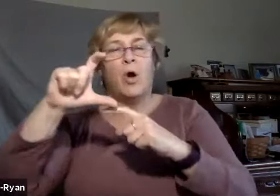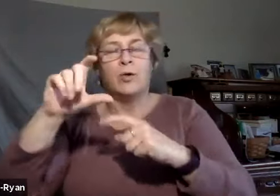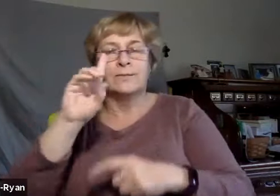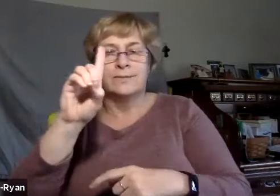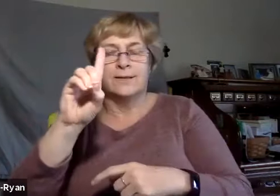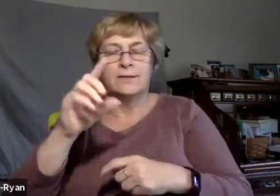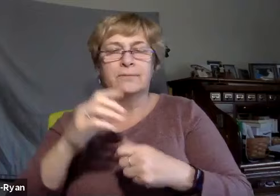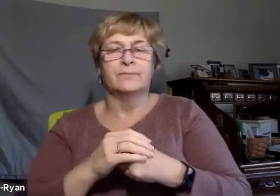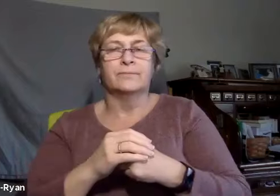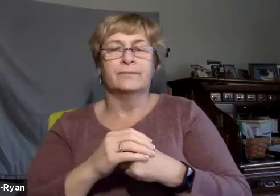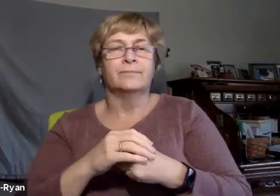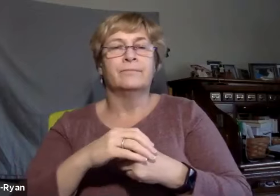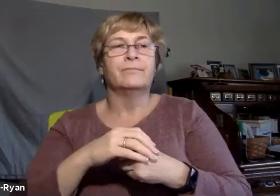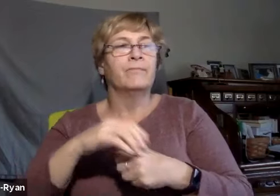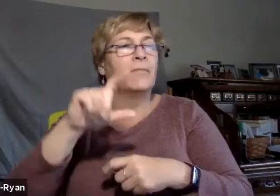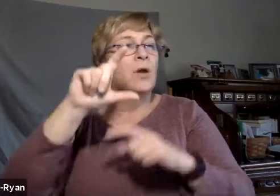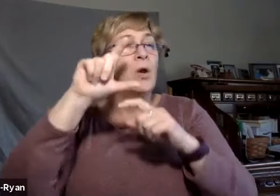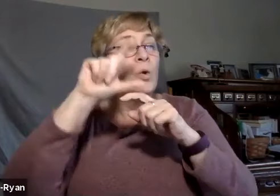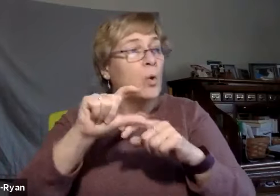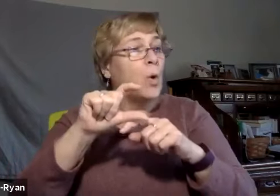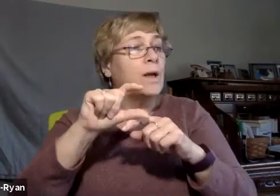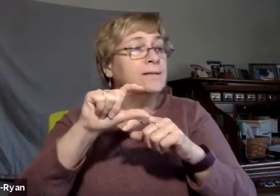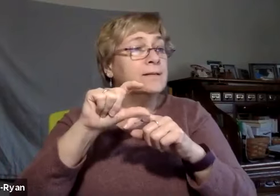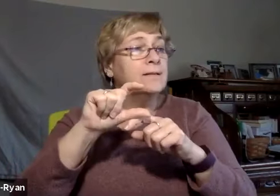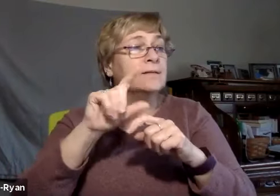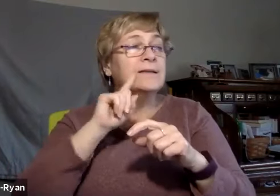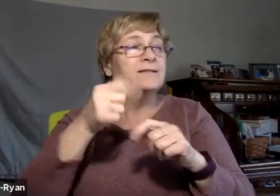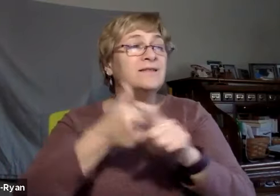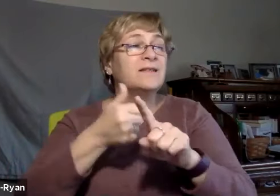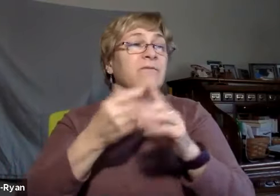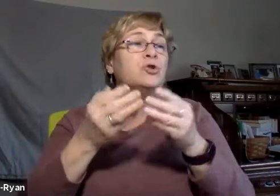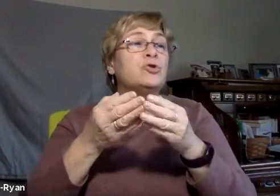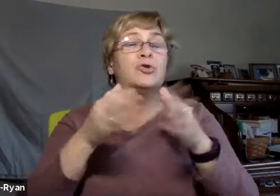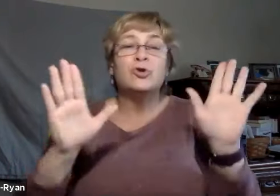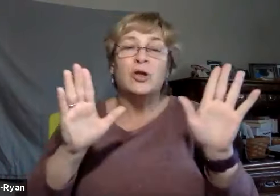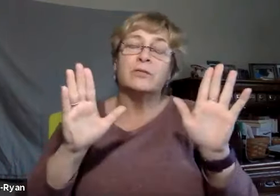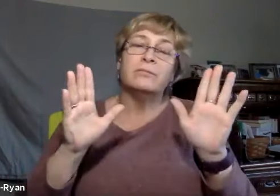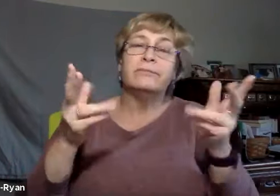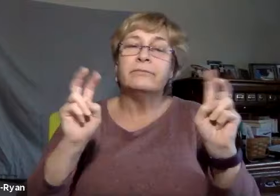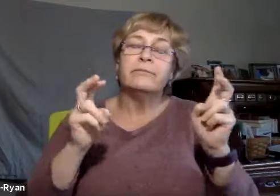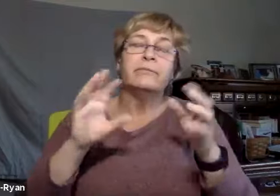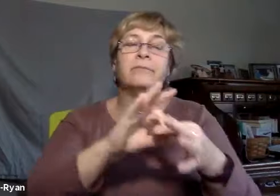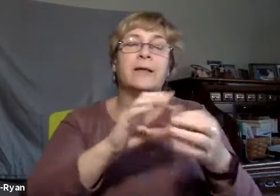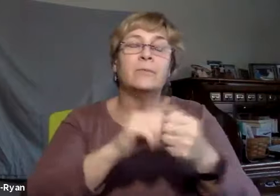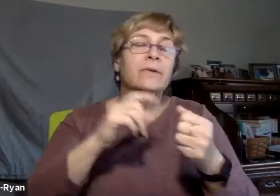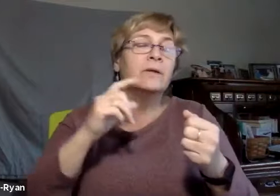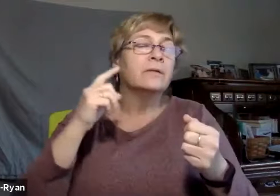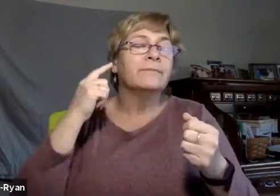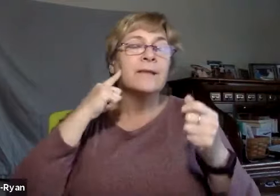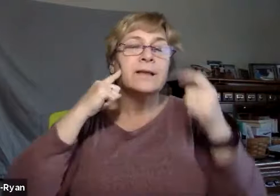a lowercase d and a capital D. If you use that lowercase d, that's more of a general